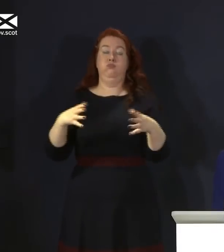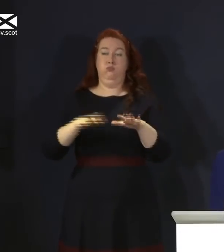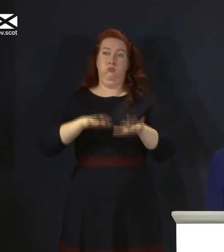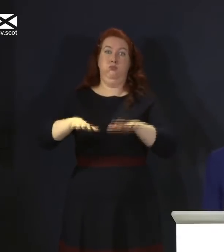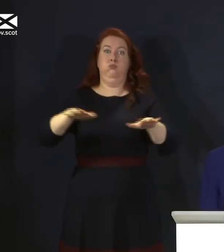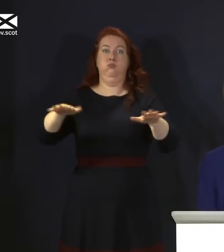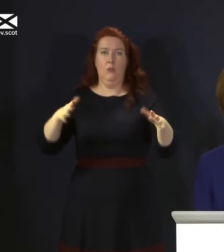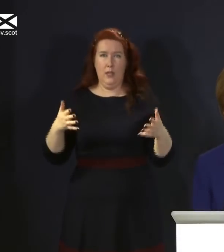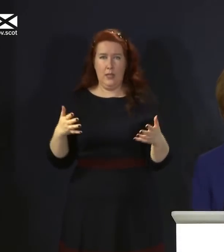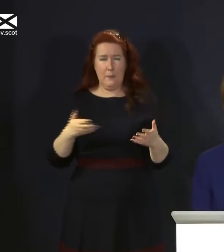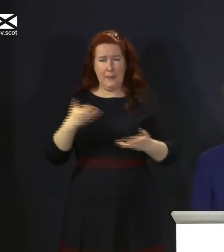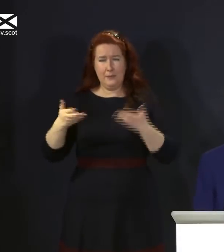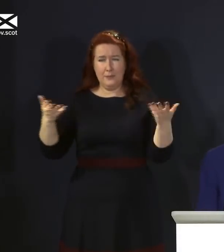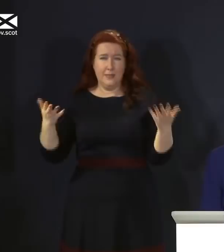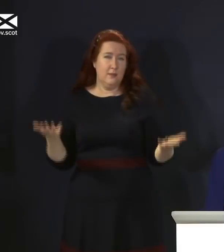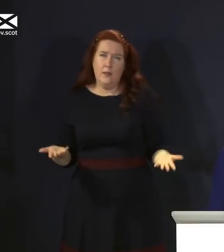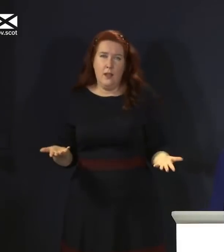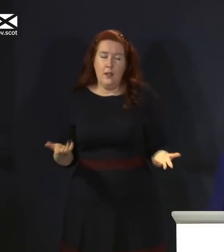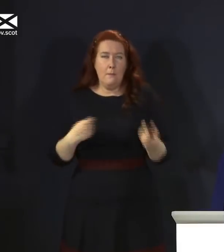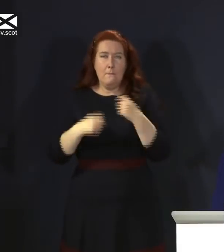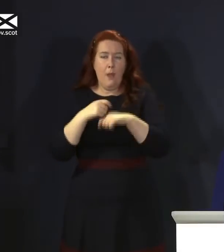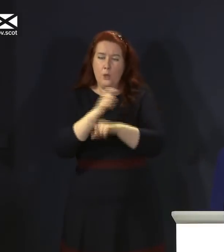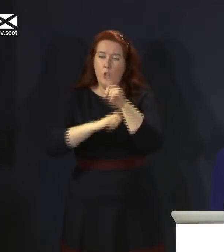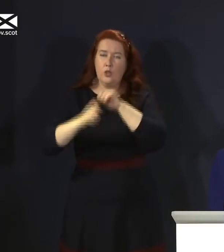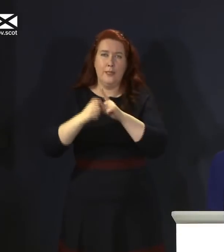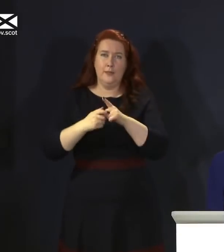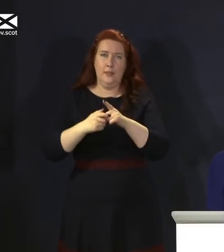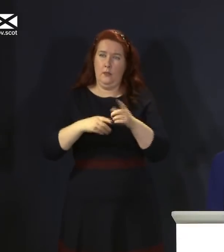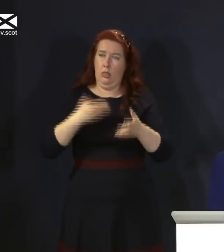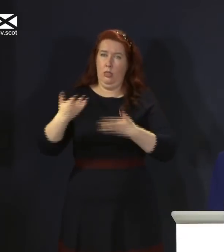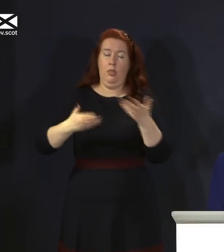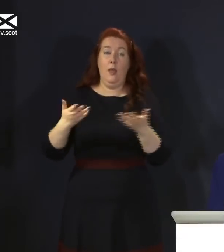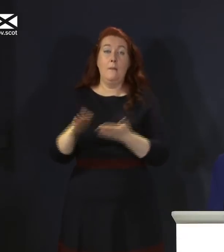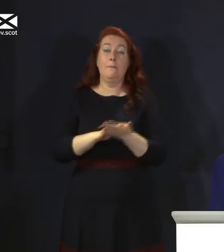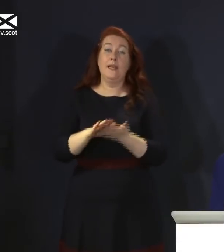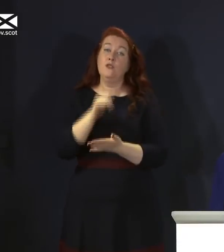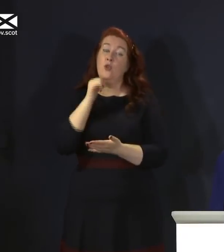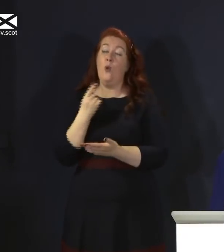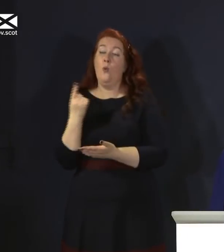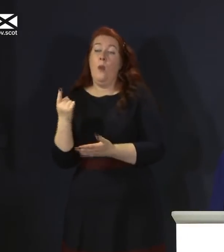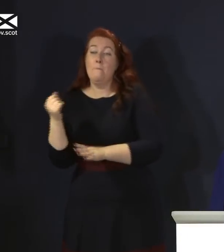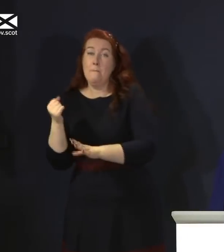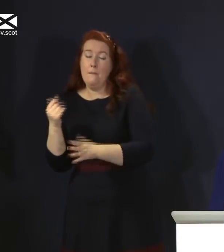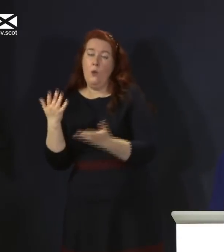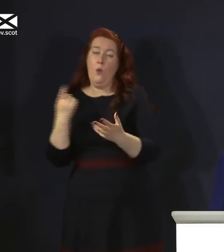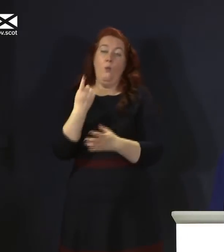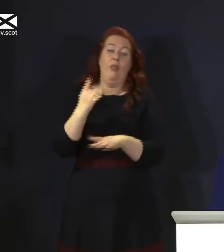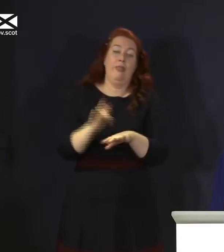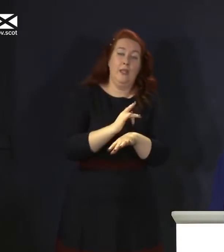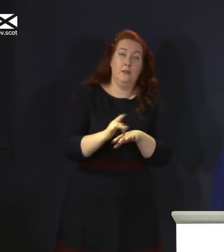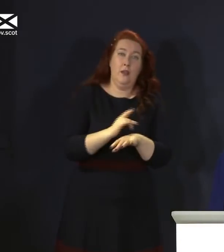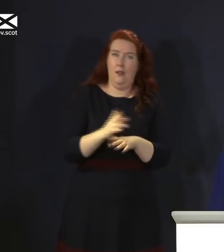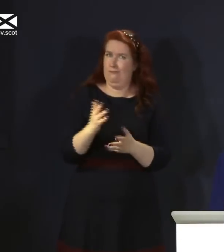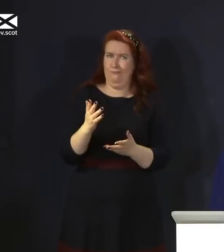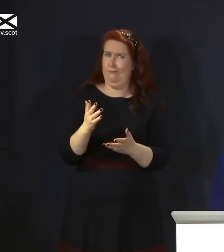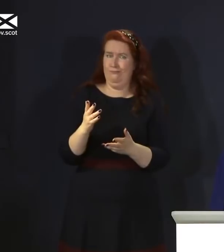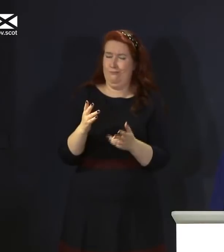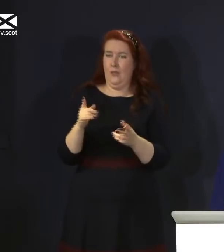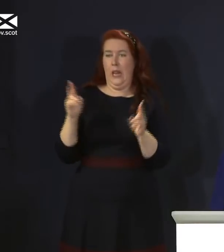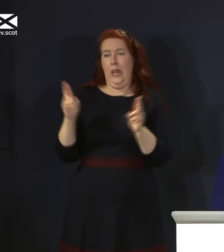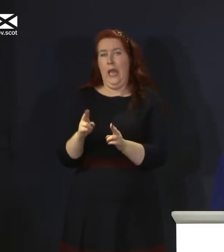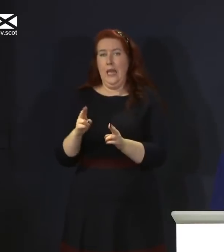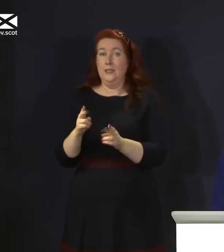transmission, then very, very soon it won't be a situation where a pub or a restaurant or a theatre has